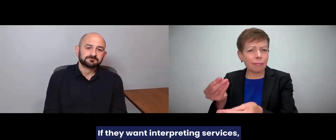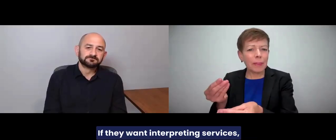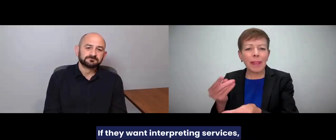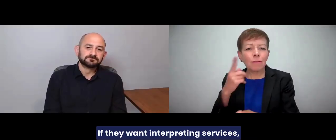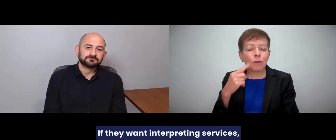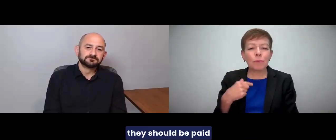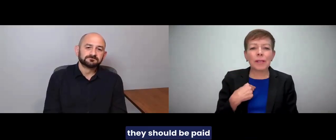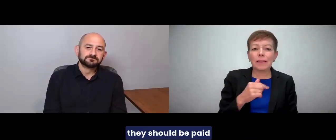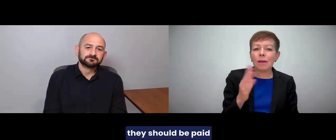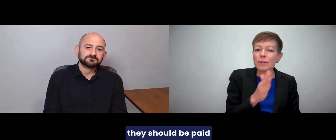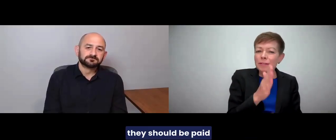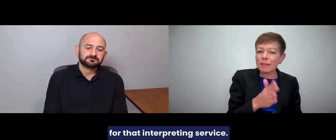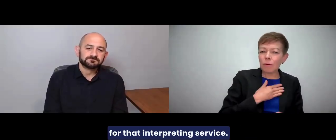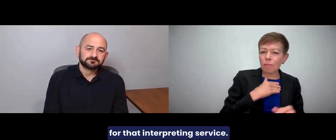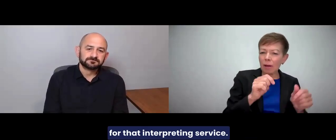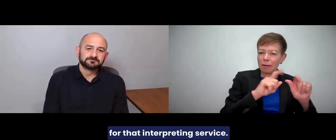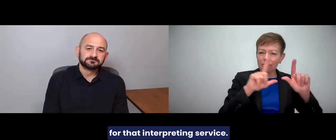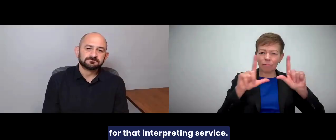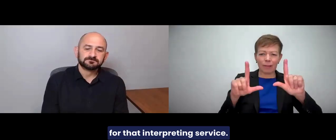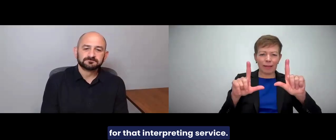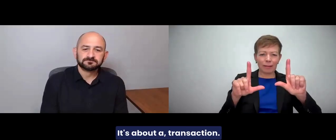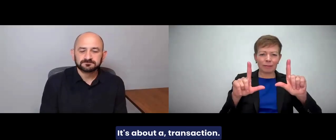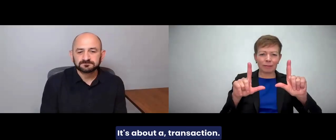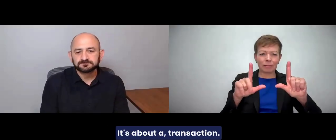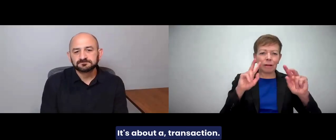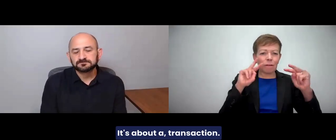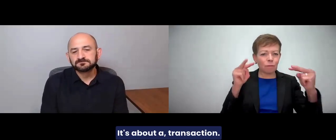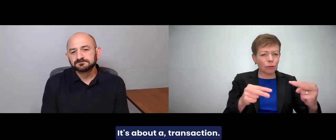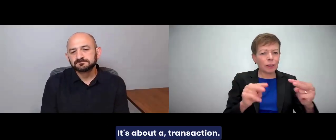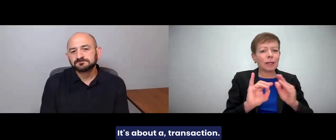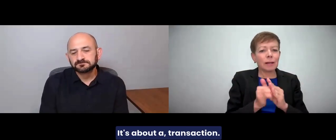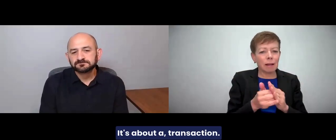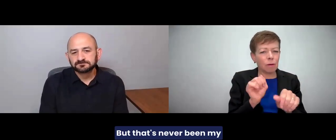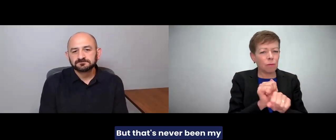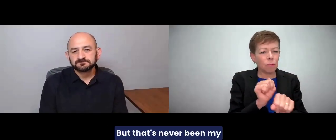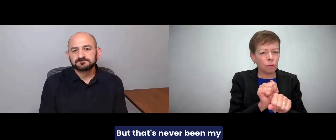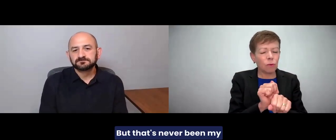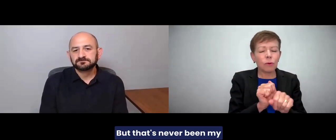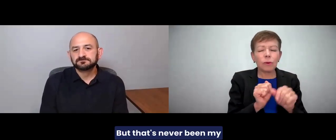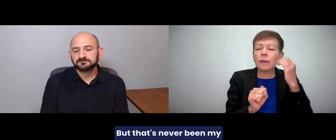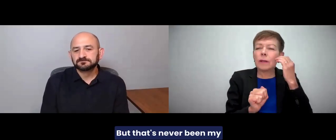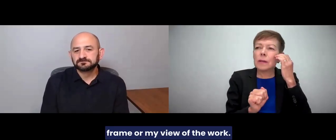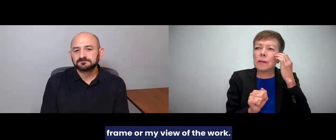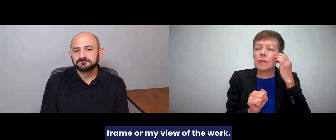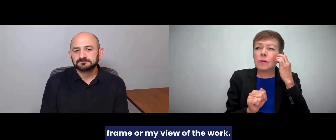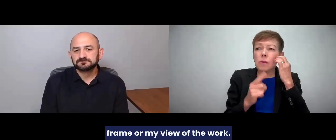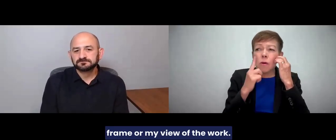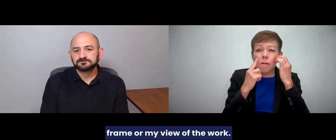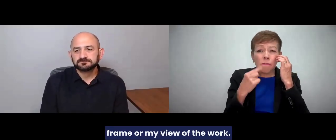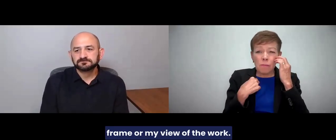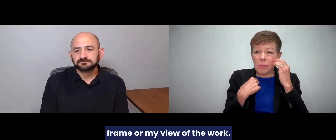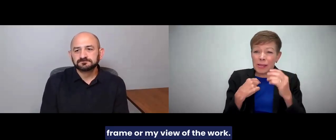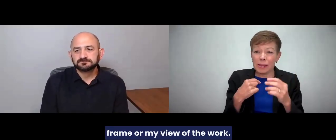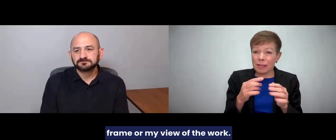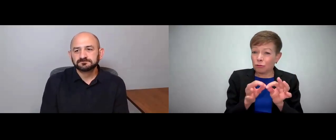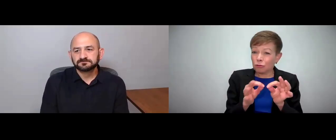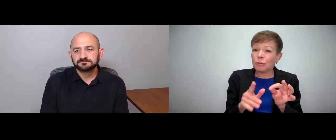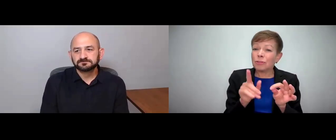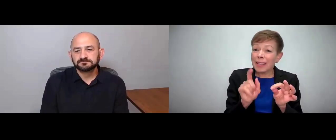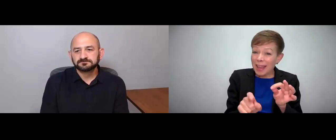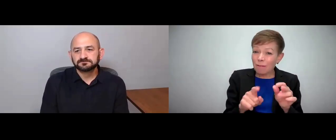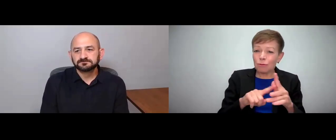interpreting services, they should be paid for that interpreting service. It's about a transaction. But that's never been my frame or my view of the